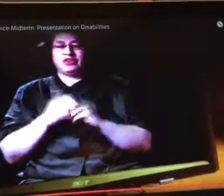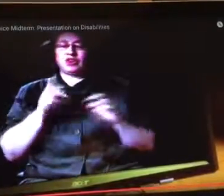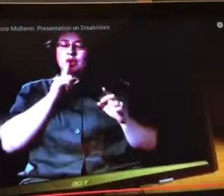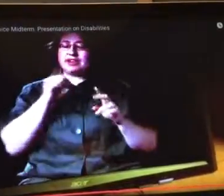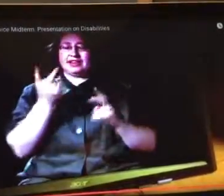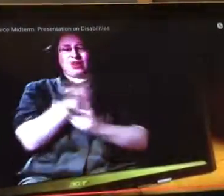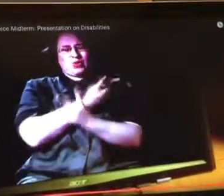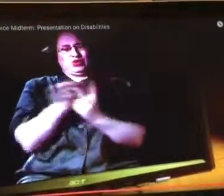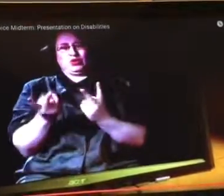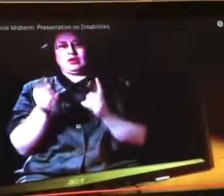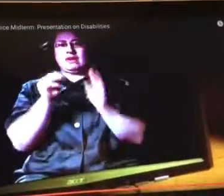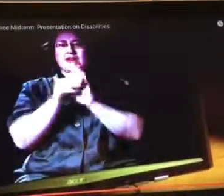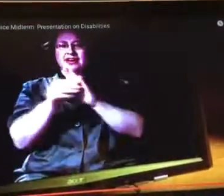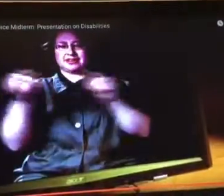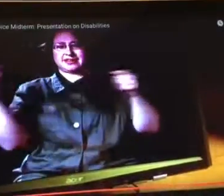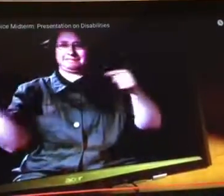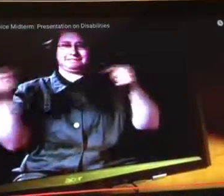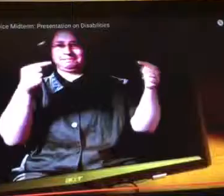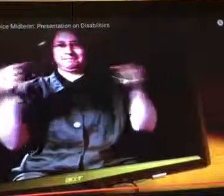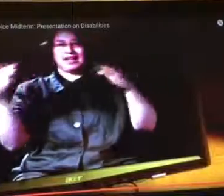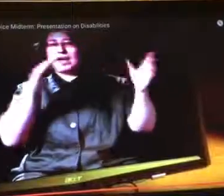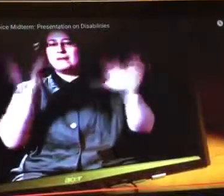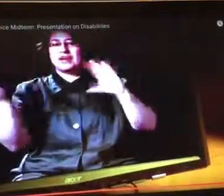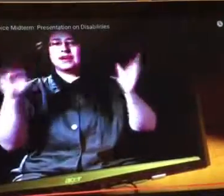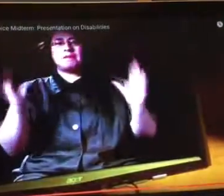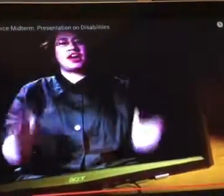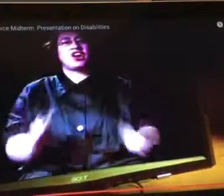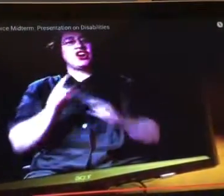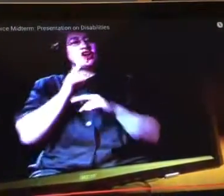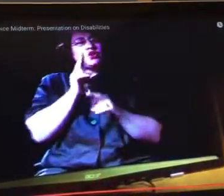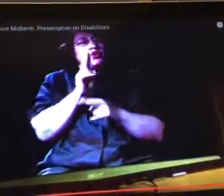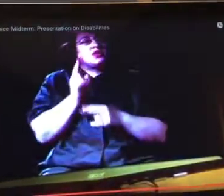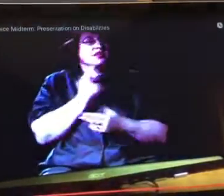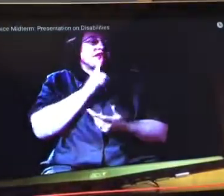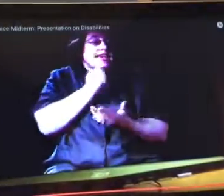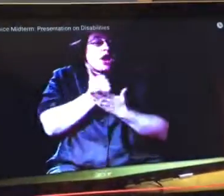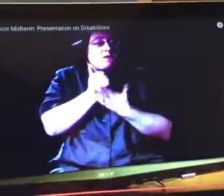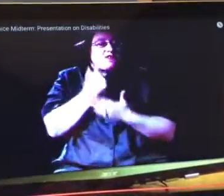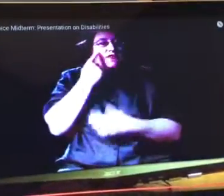and the person needs to be fixed. So we're just going to compare.